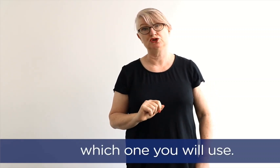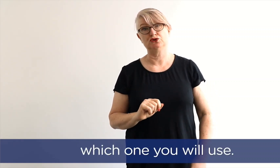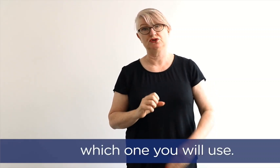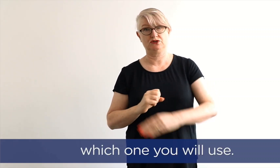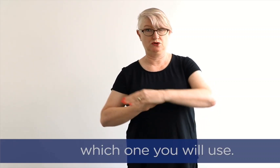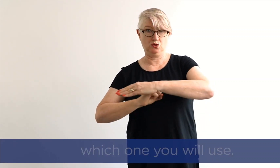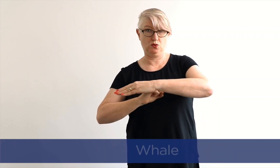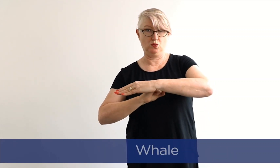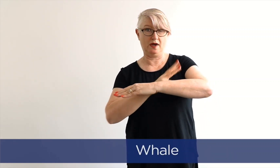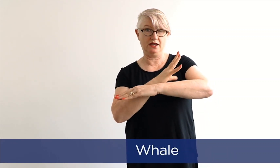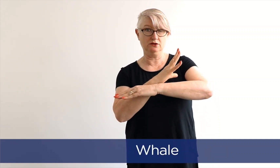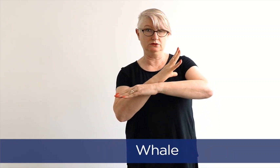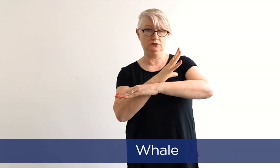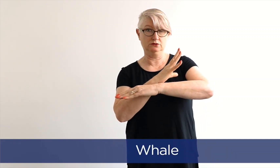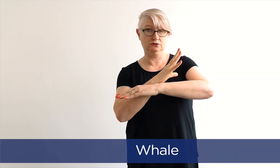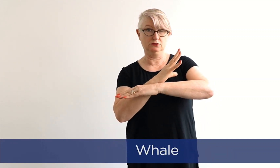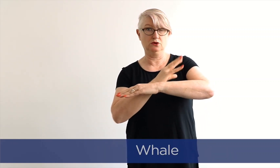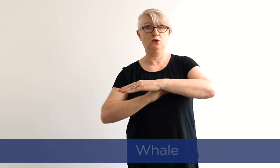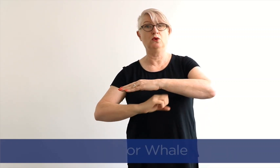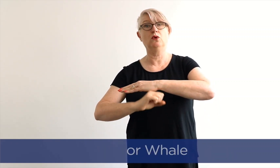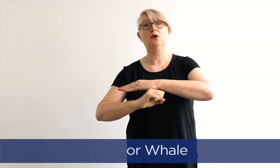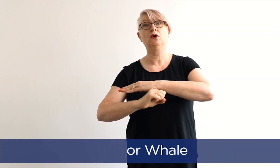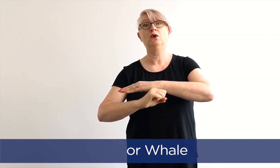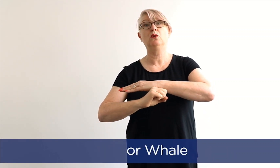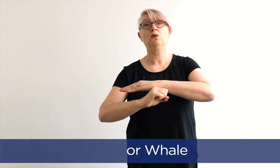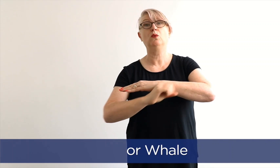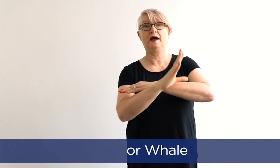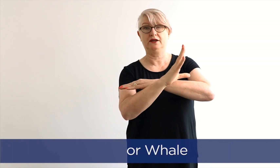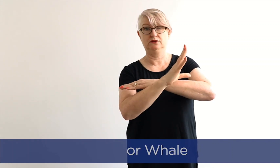use. Whale or whale.